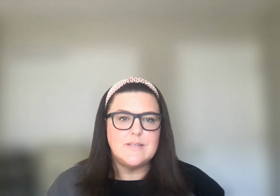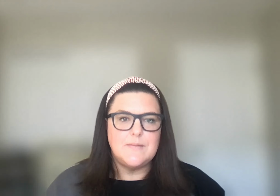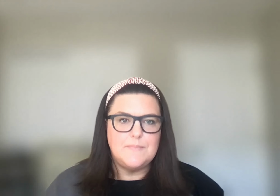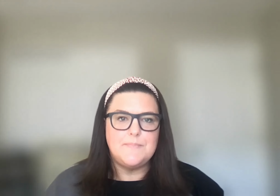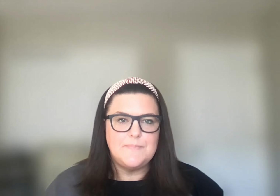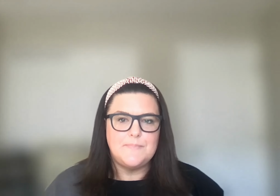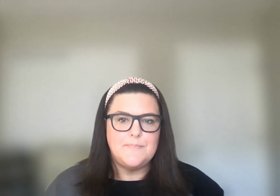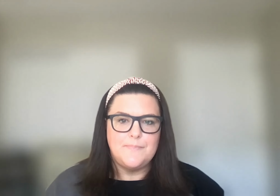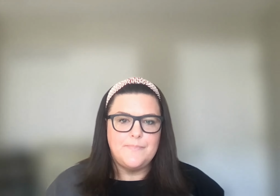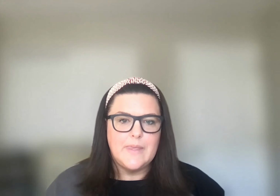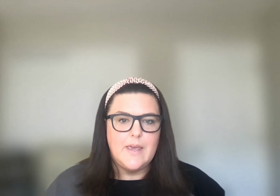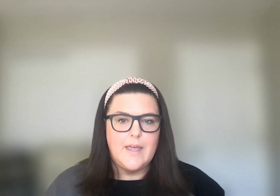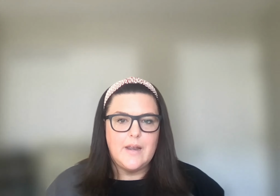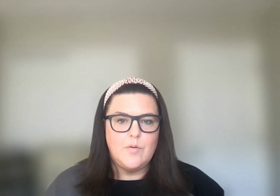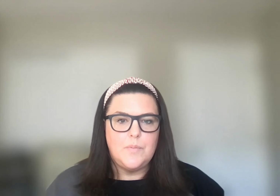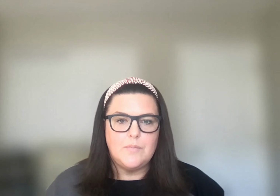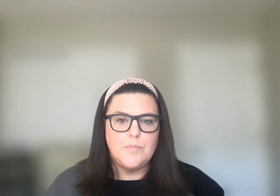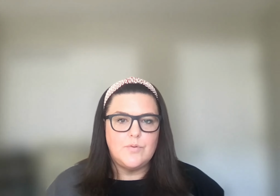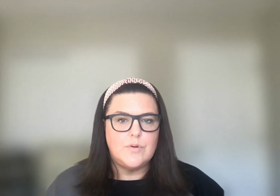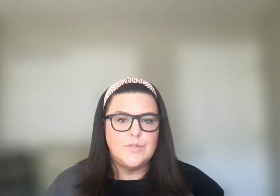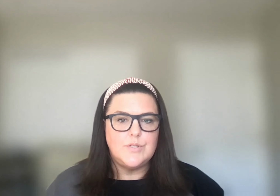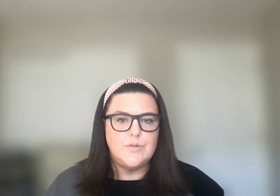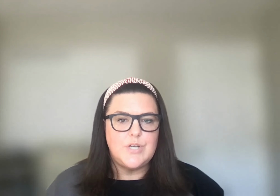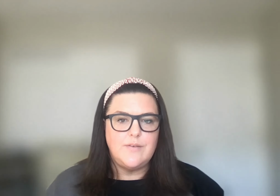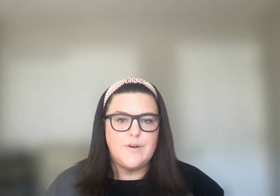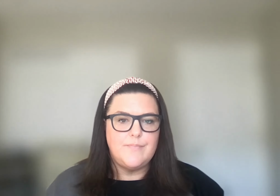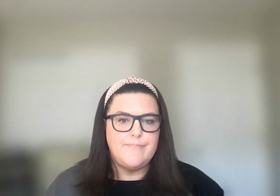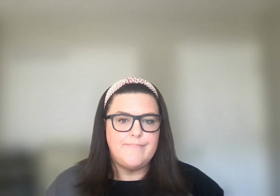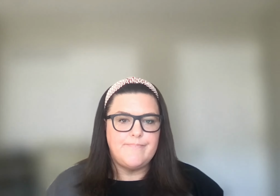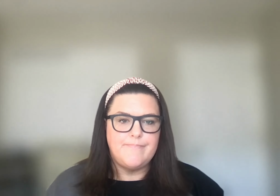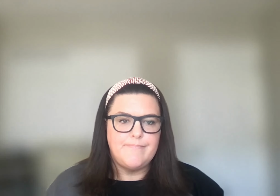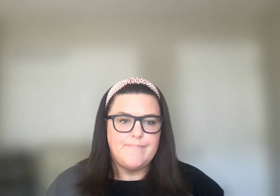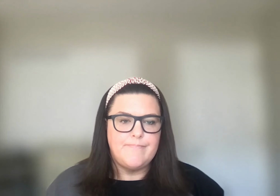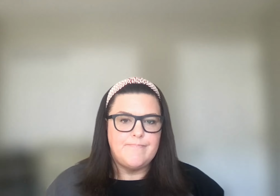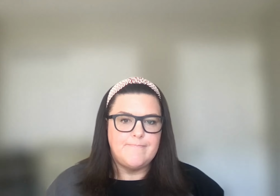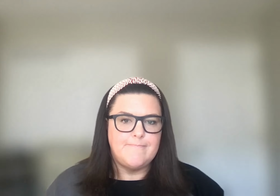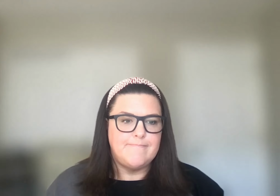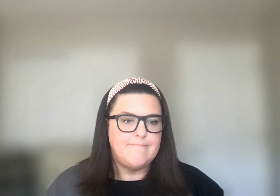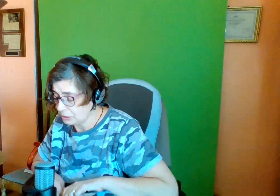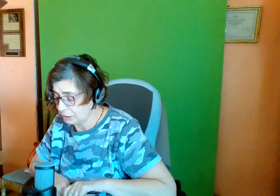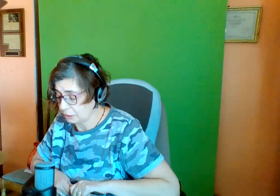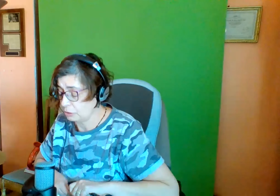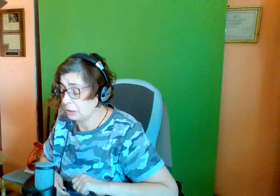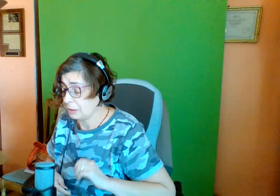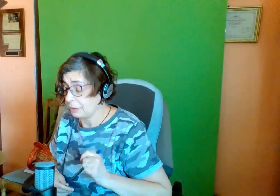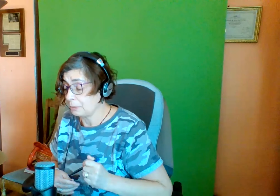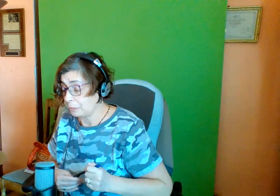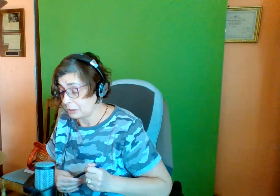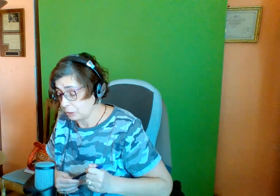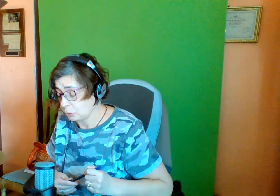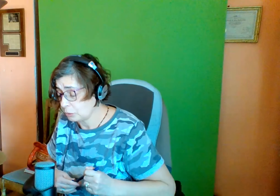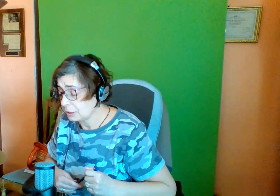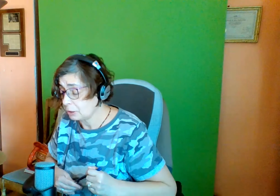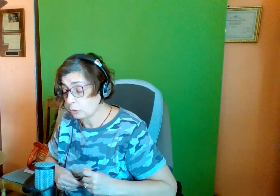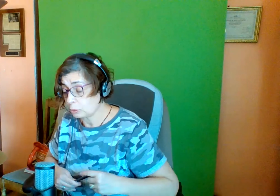services. And I will popcorn to Jennifer. Sí, yo soy Jenna Clincher y trabajo para